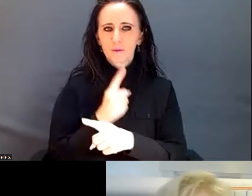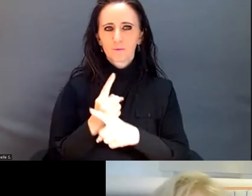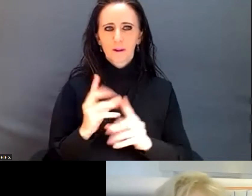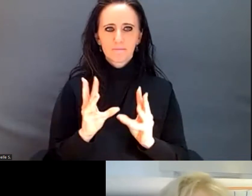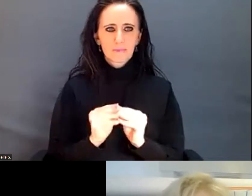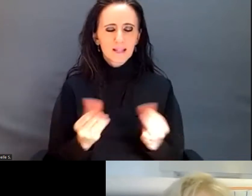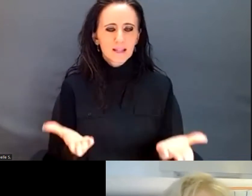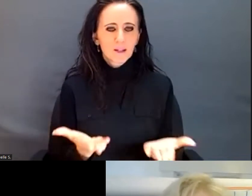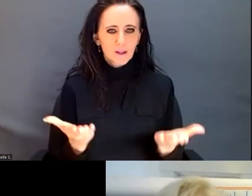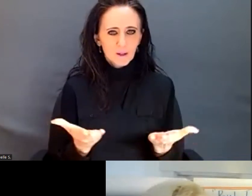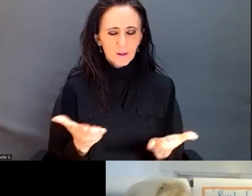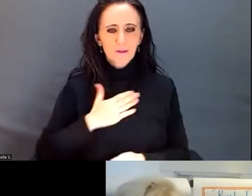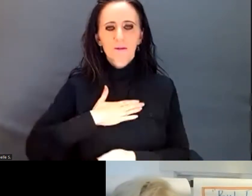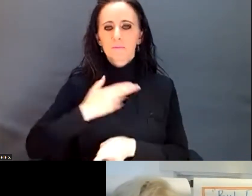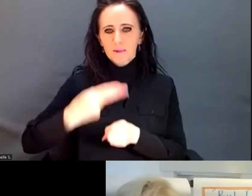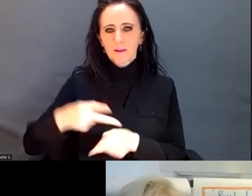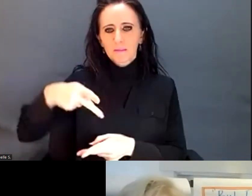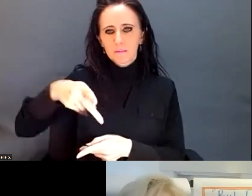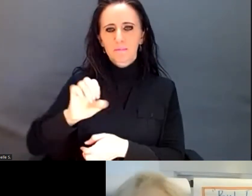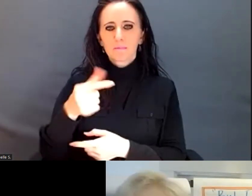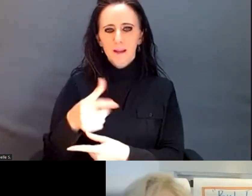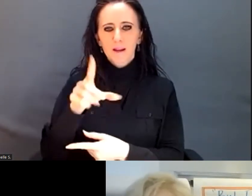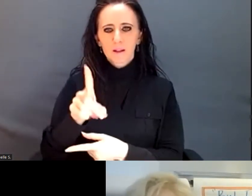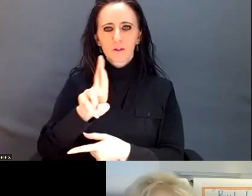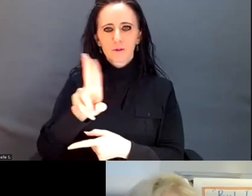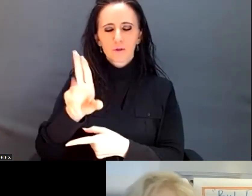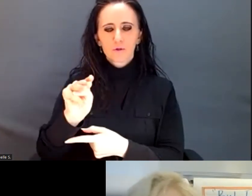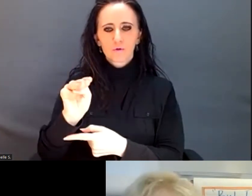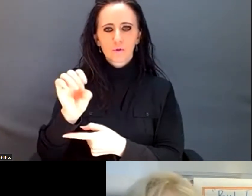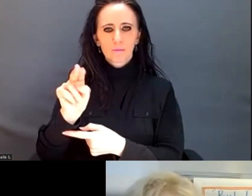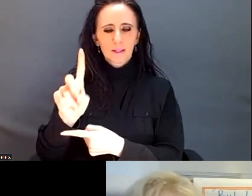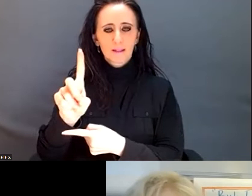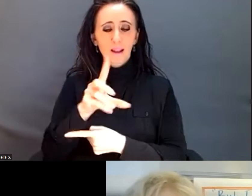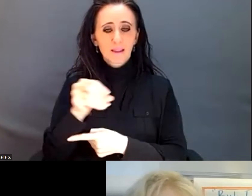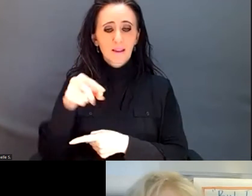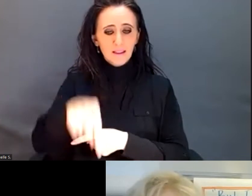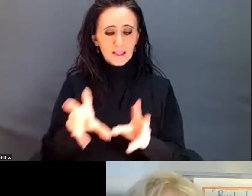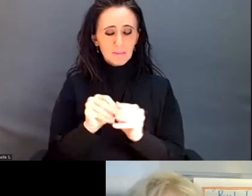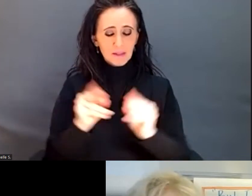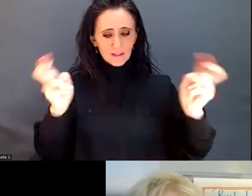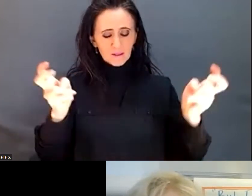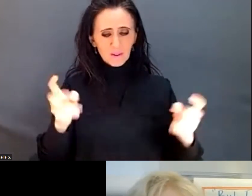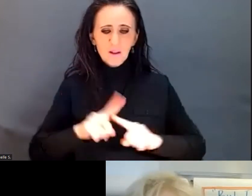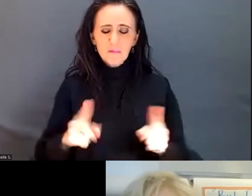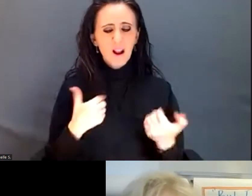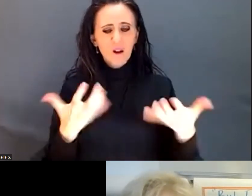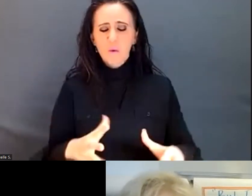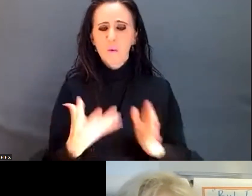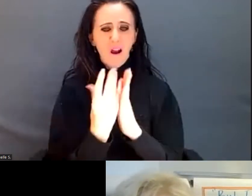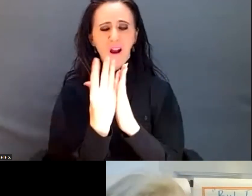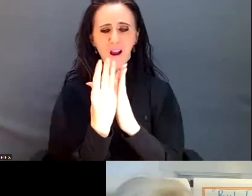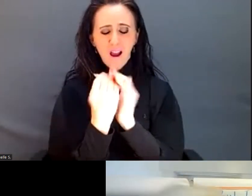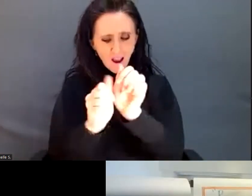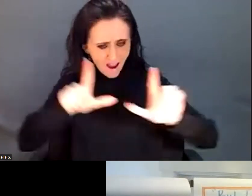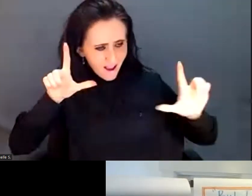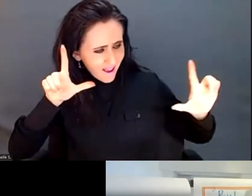heard, my name is Peg Drummond, and our session today is, but I don't want to turn my camera on. Yeah, who can relate?